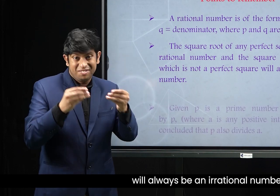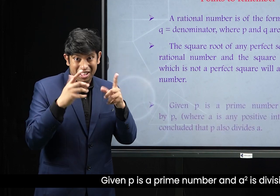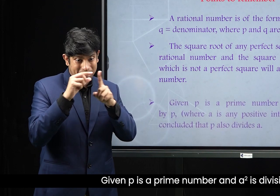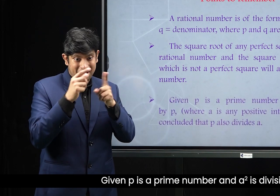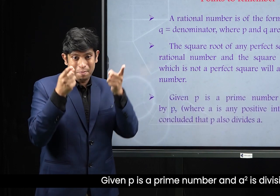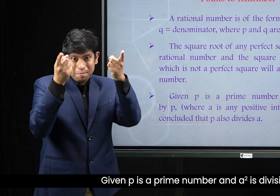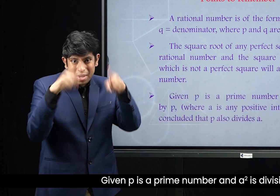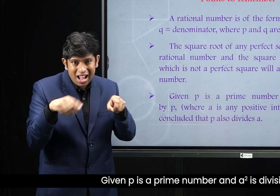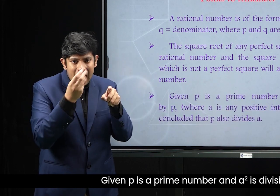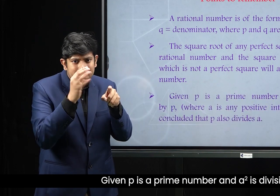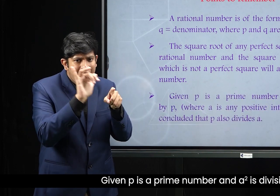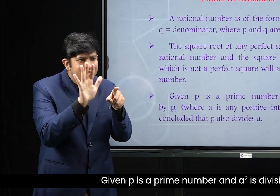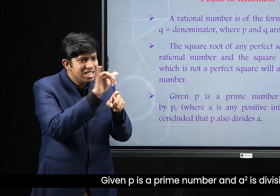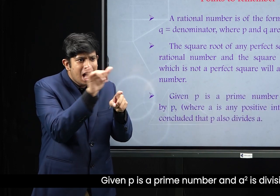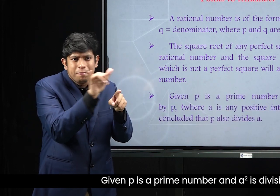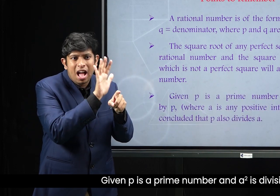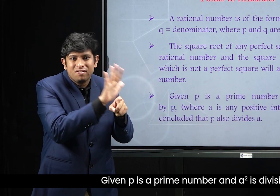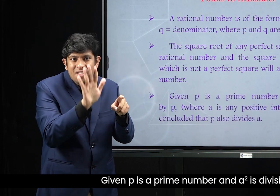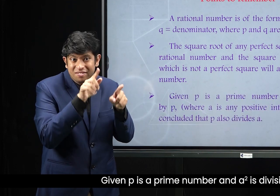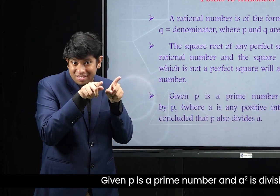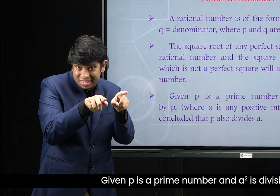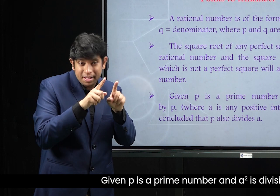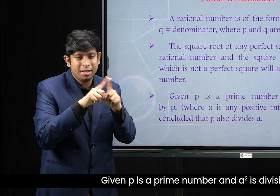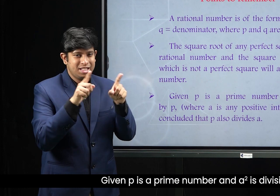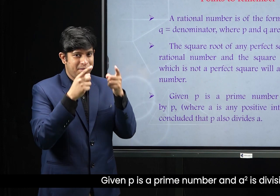Given p is a prime number and a square is divisible by p,